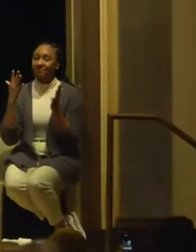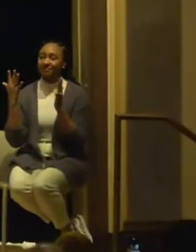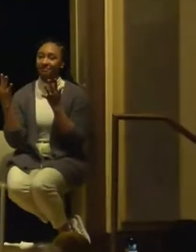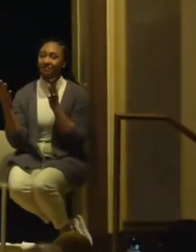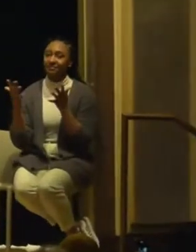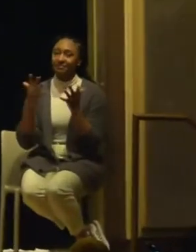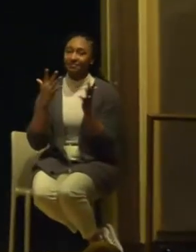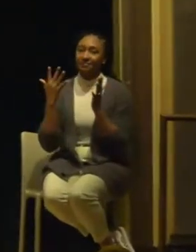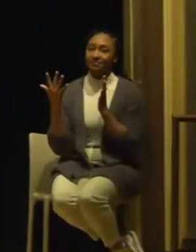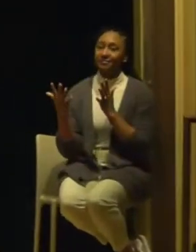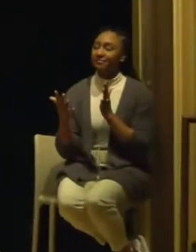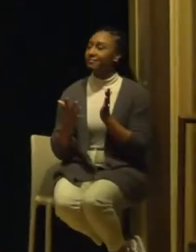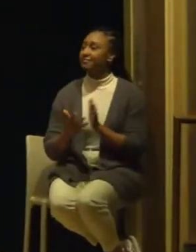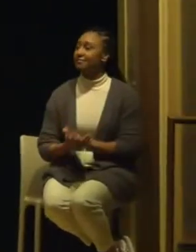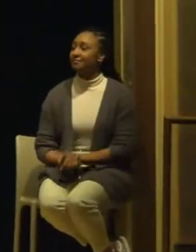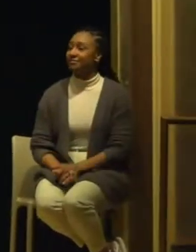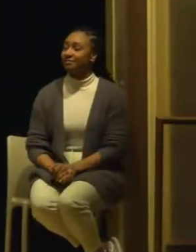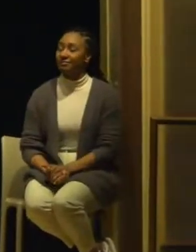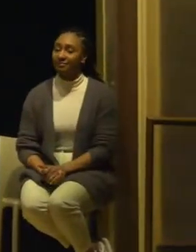thank you. Thank you.